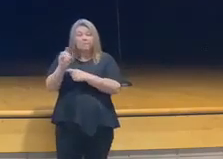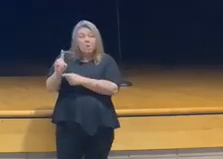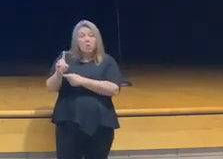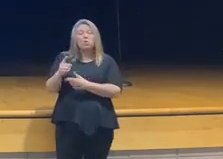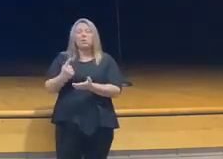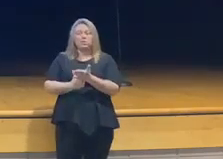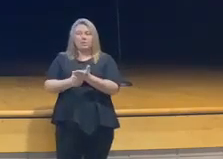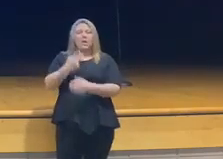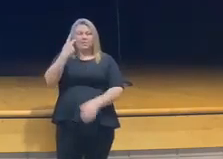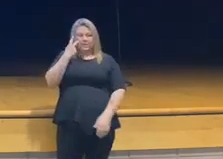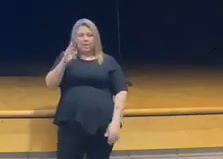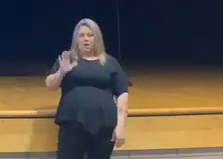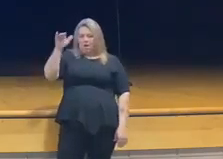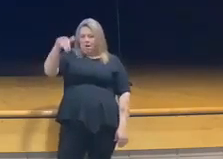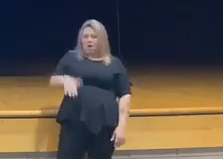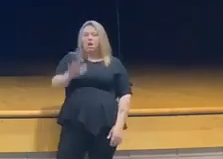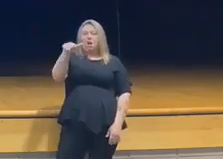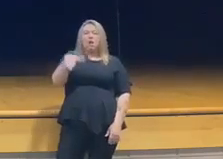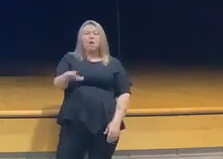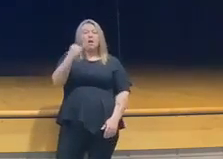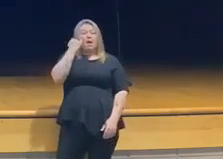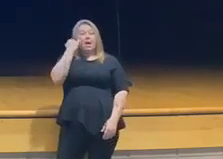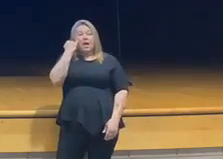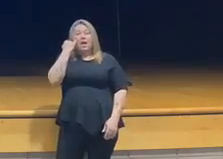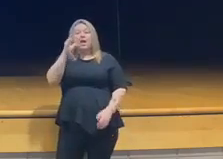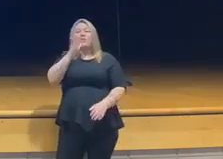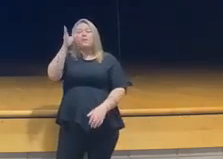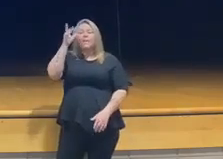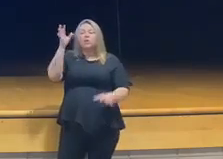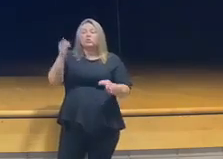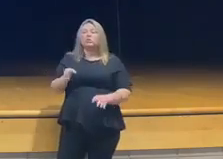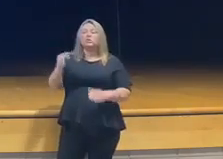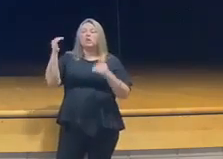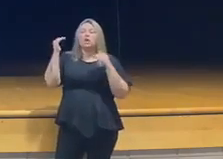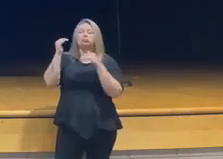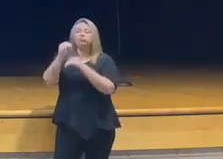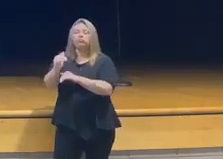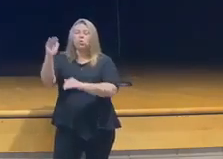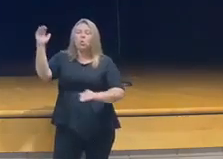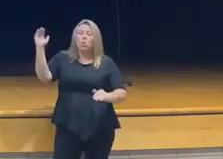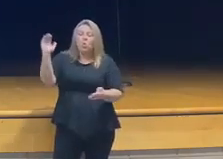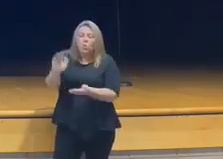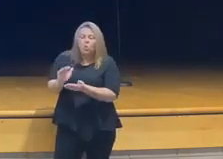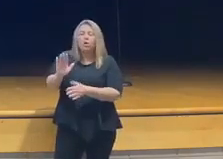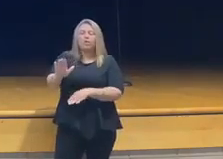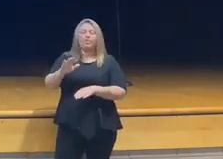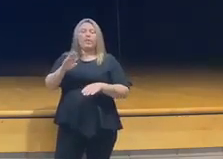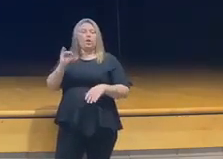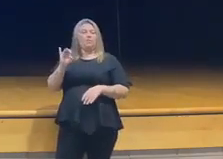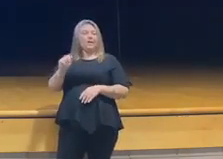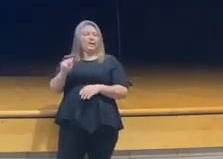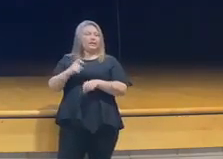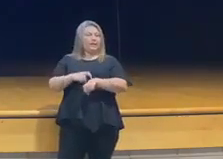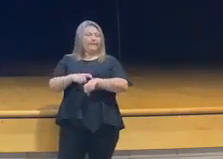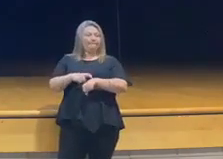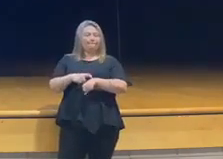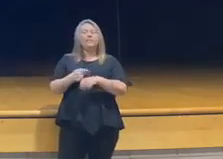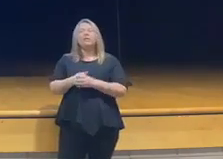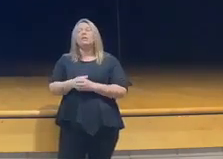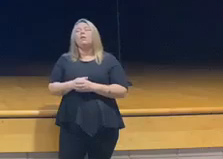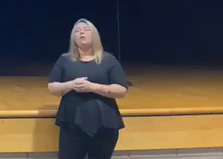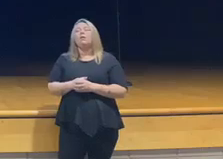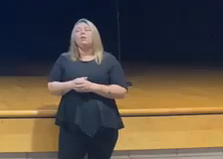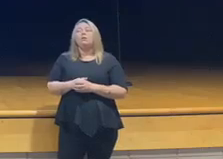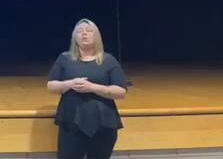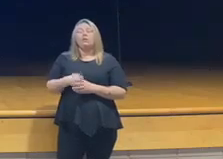to lessen their child's access to media as their brain kind of adjusts to not having so much. Suicidal